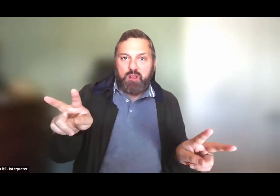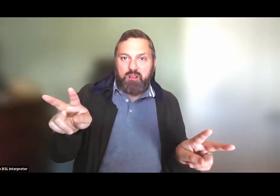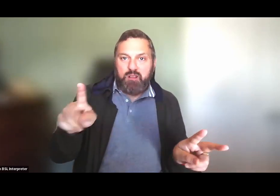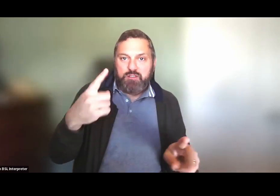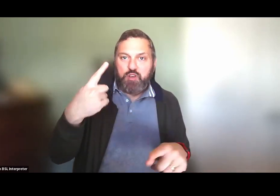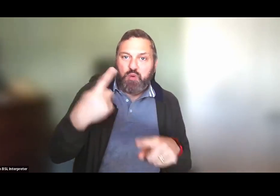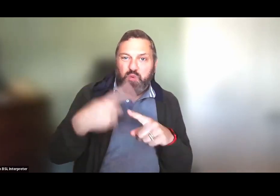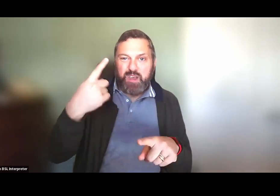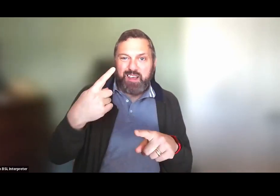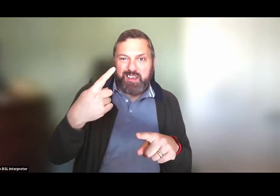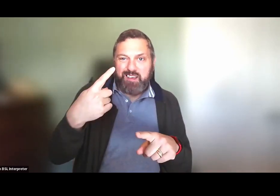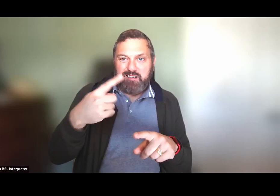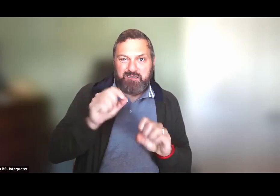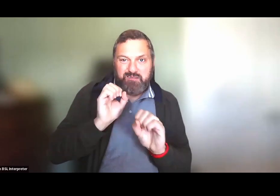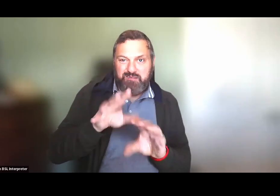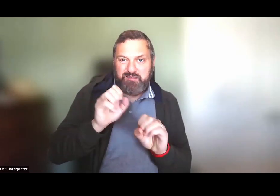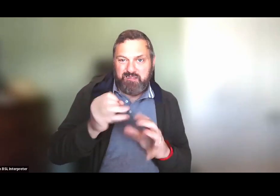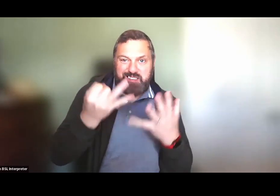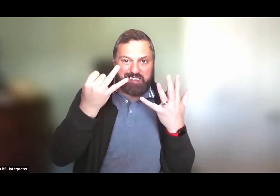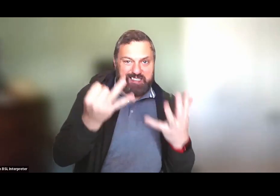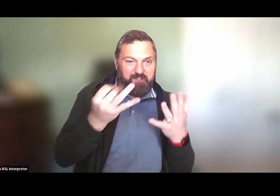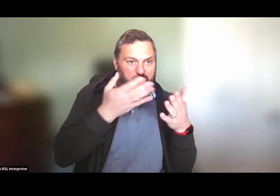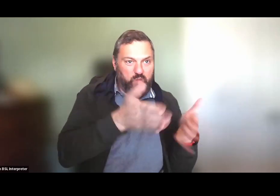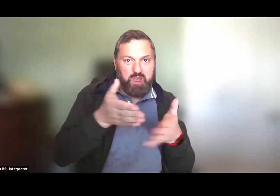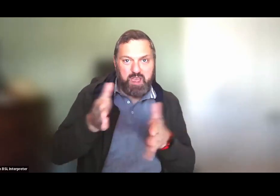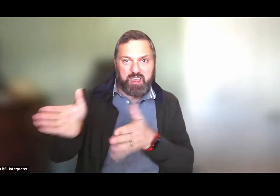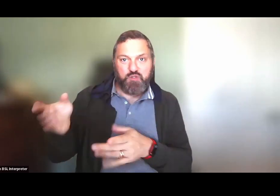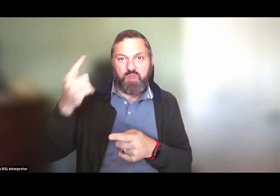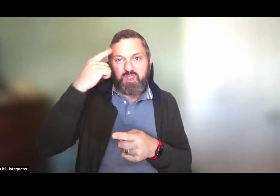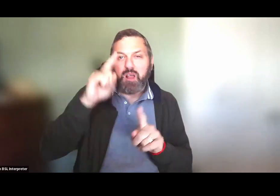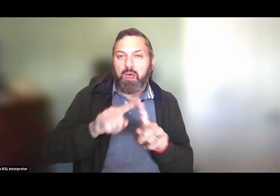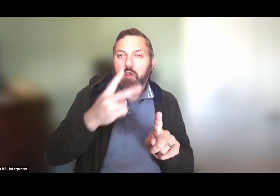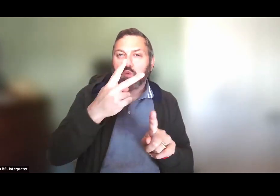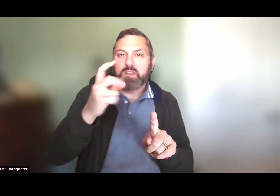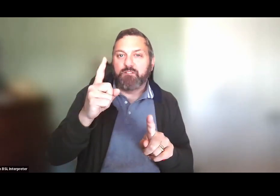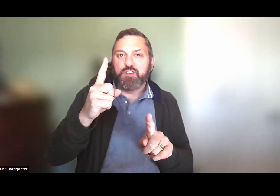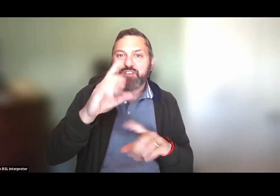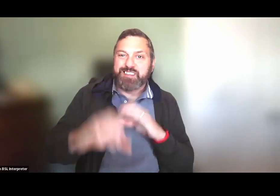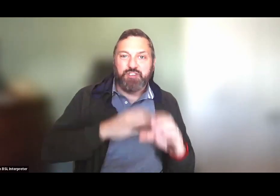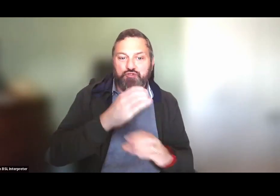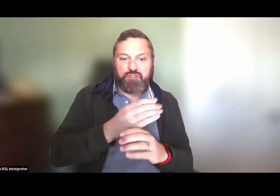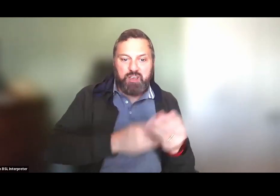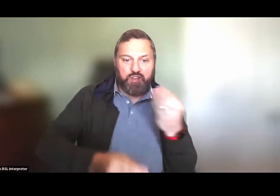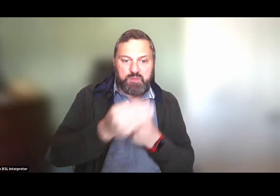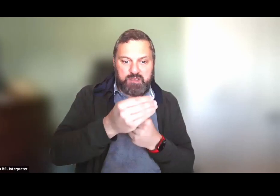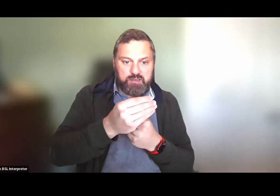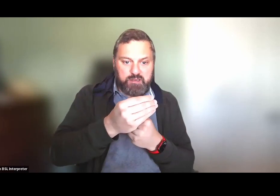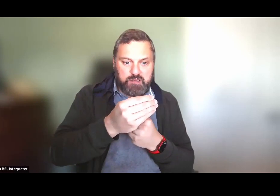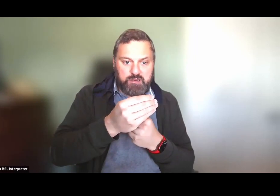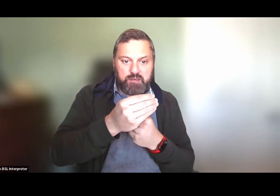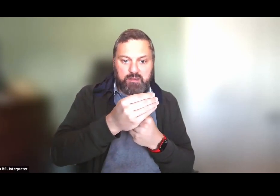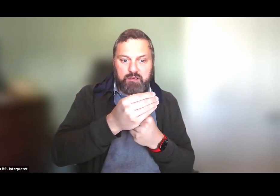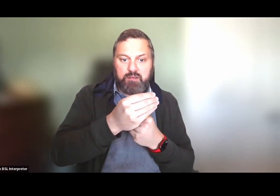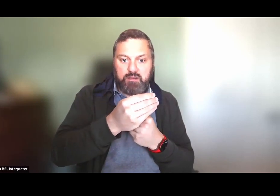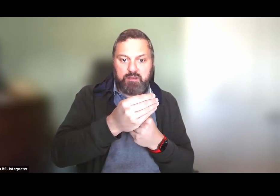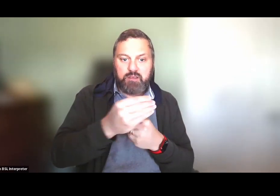quick overview of 7 ways to think like a 21st century economist. Here we go. First of all, the first thing